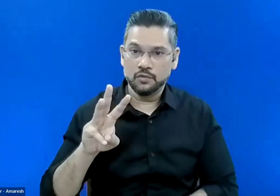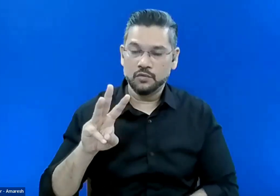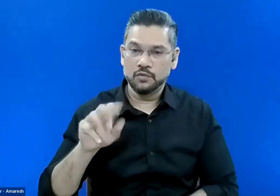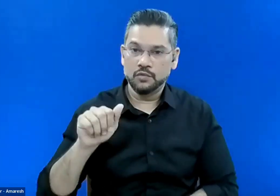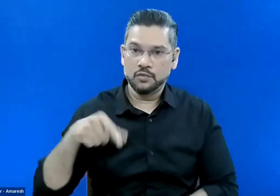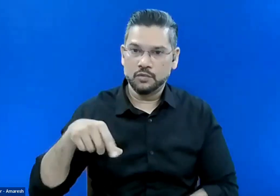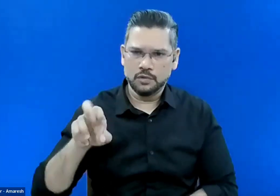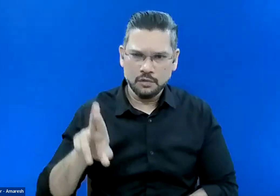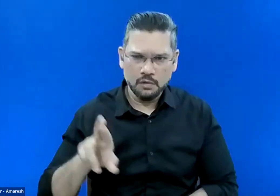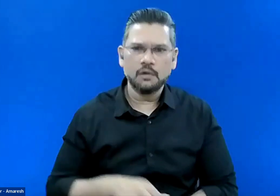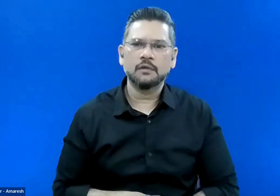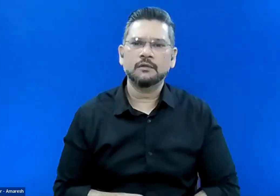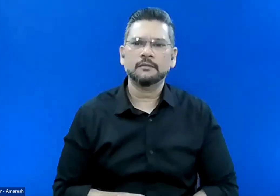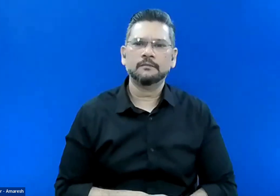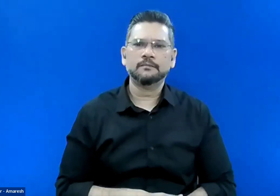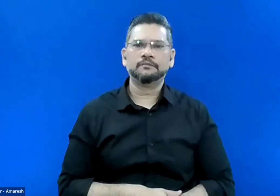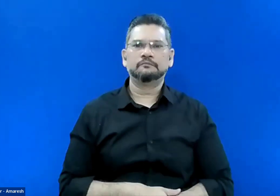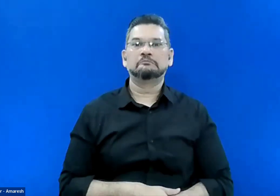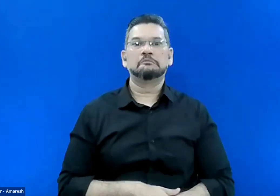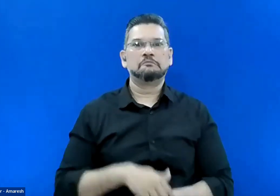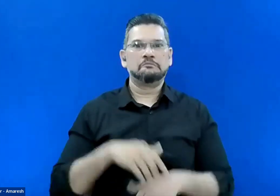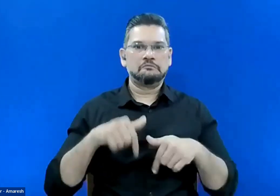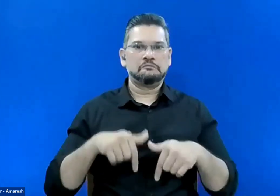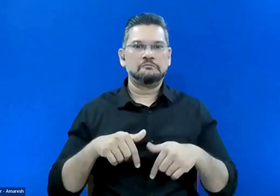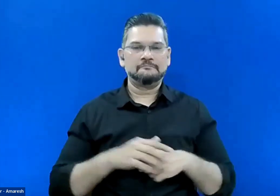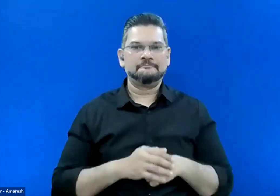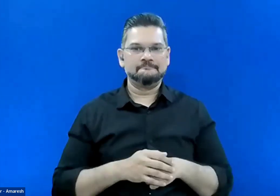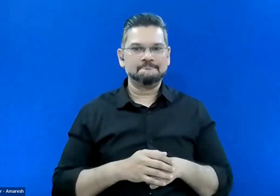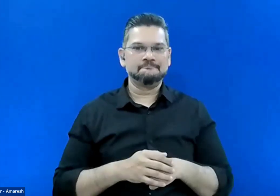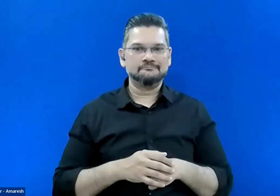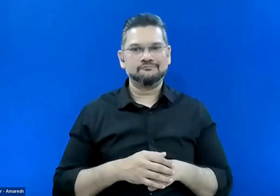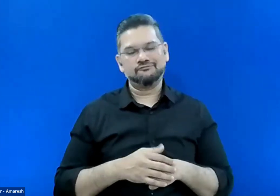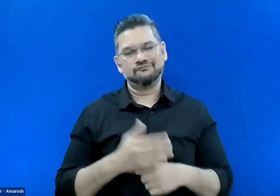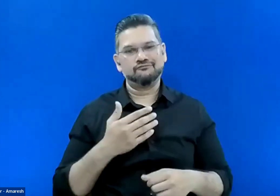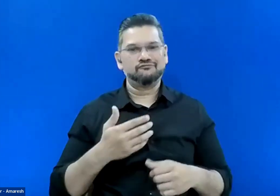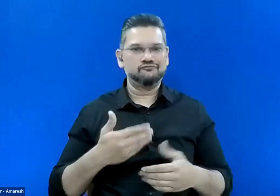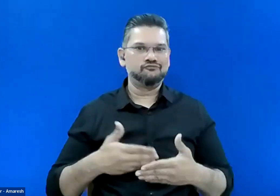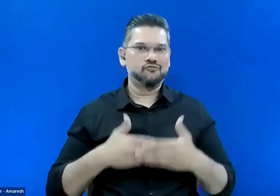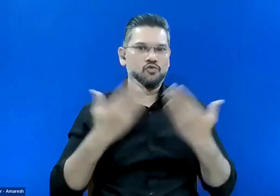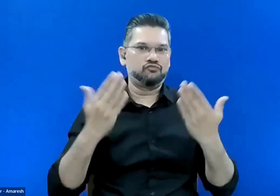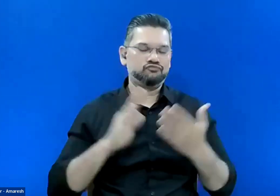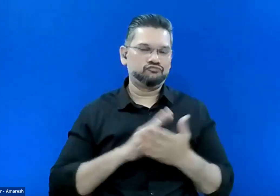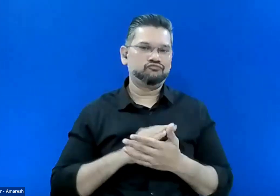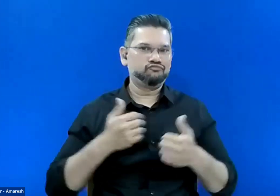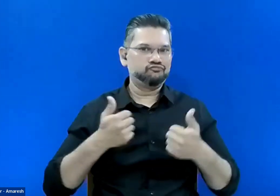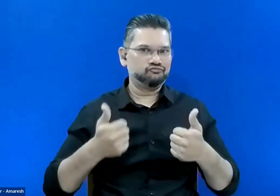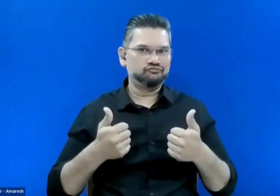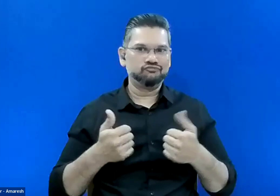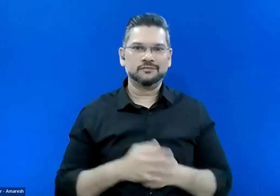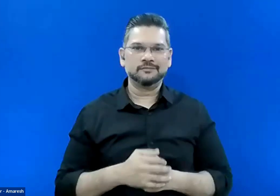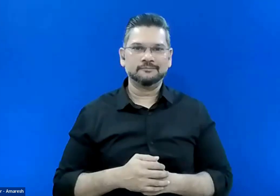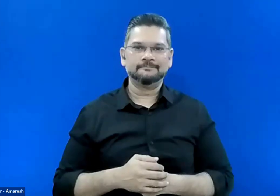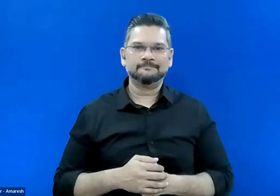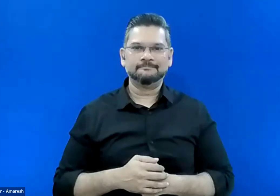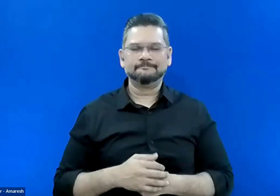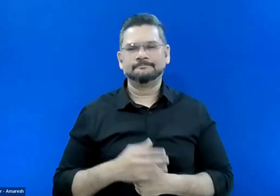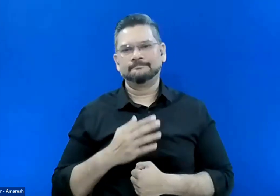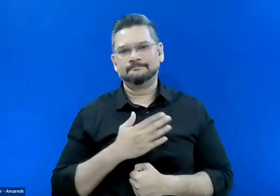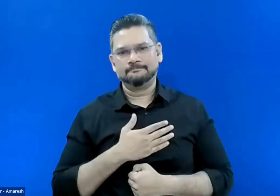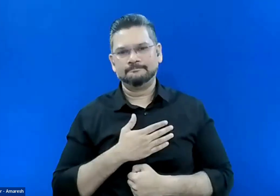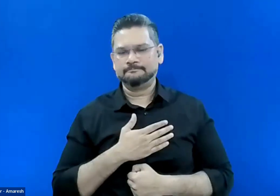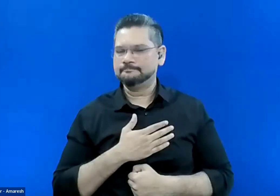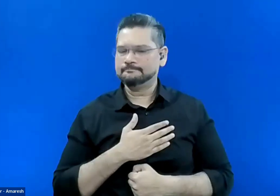And today is a really cold morning here in Kenya, and I'm a bit under the weather, but I'll do my best